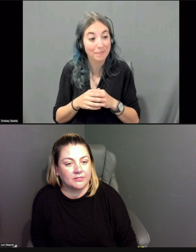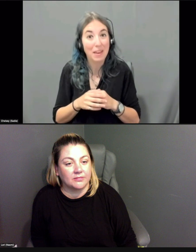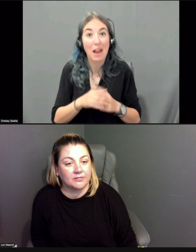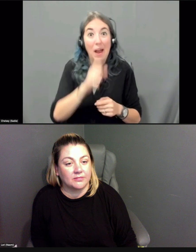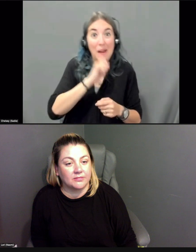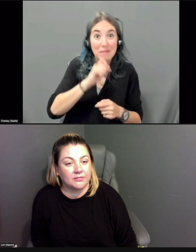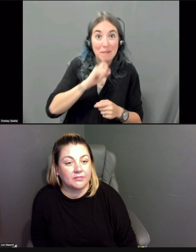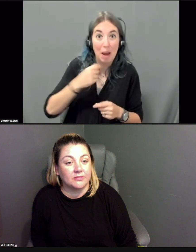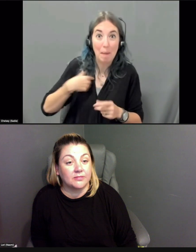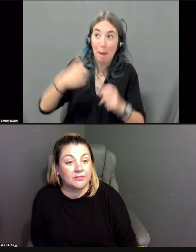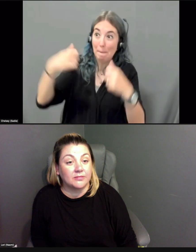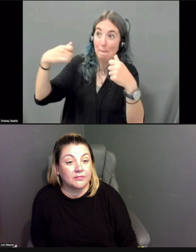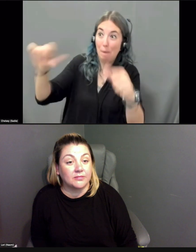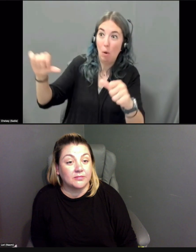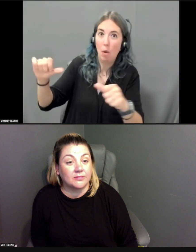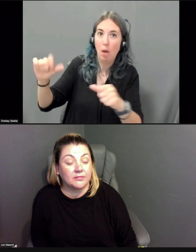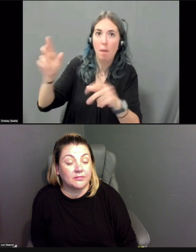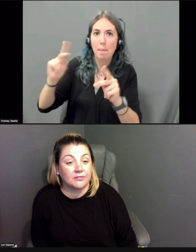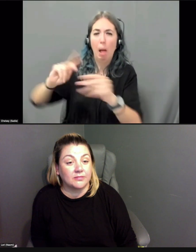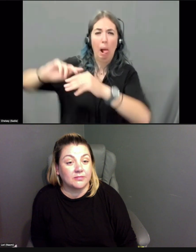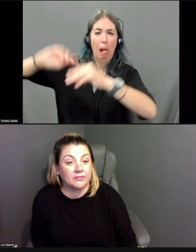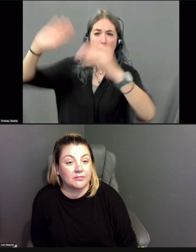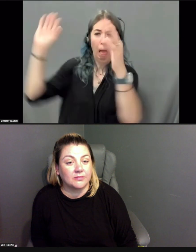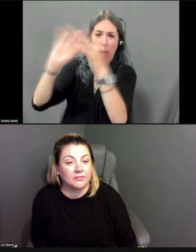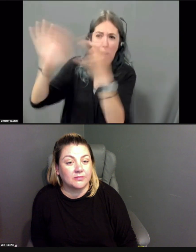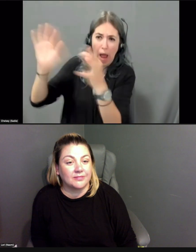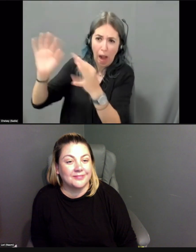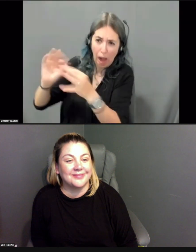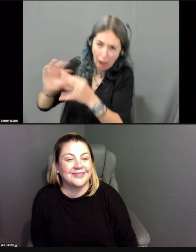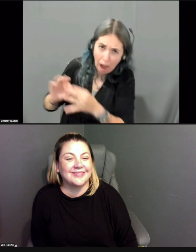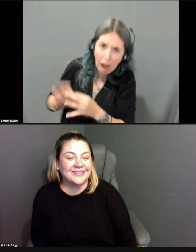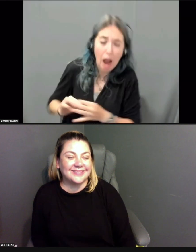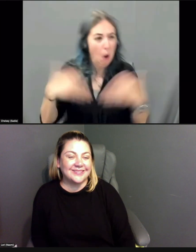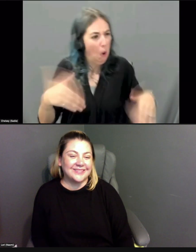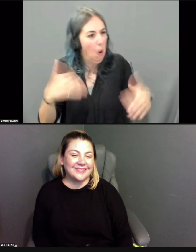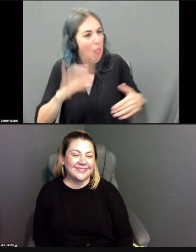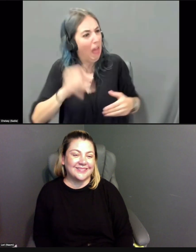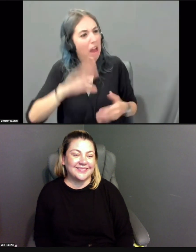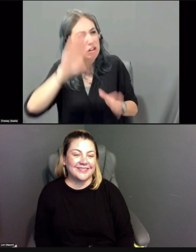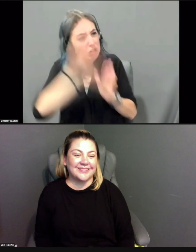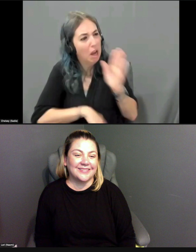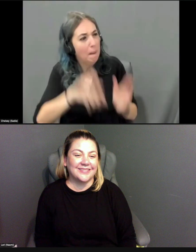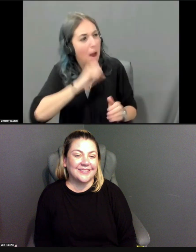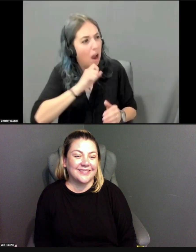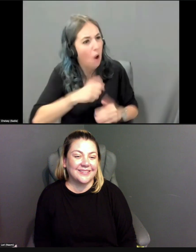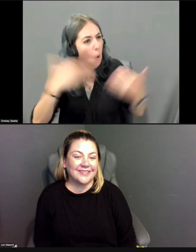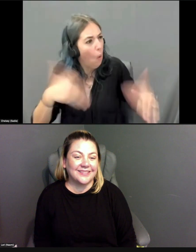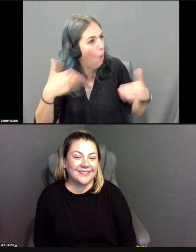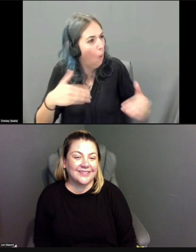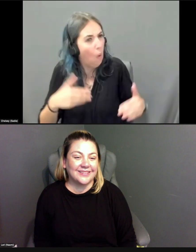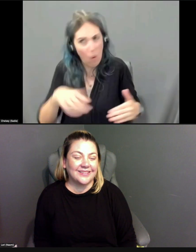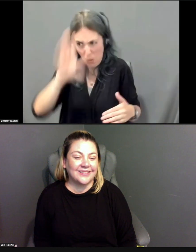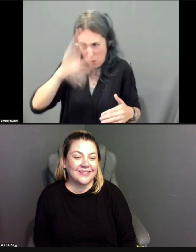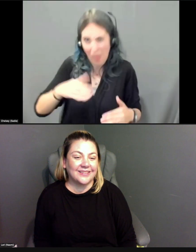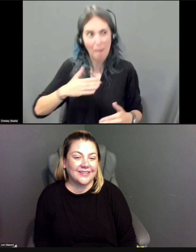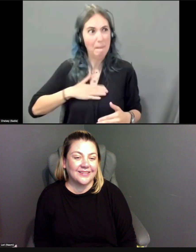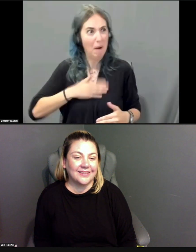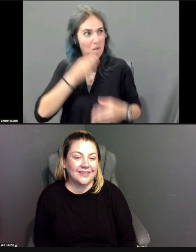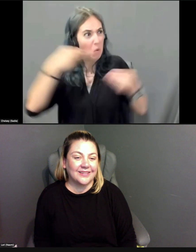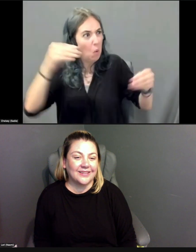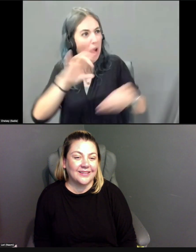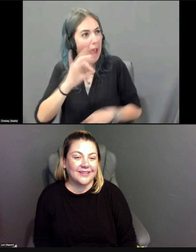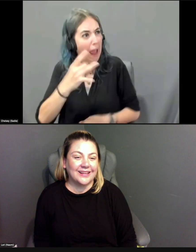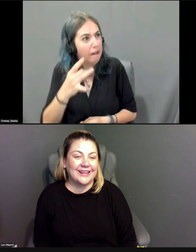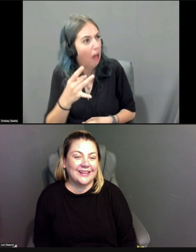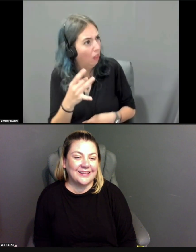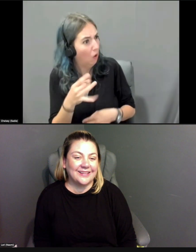than anything else, of like, holy crap, I can't believe you got 2 pints of Jenny's ice cream for $2. It's $8 at my grocery store. Yeah, that's